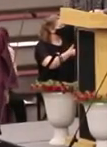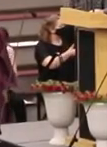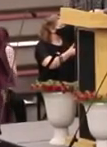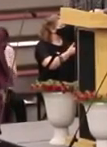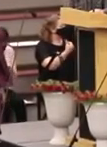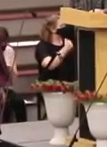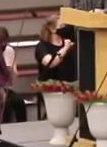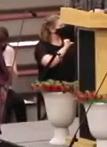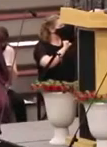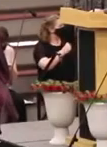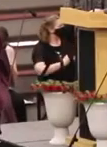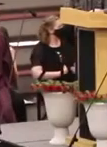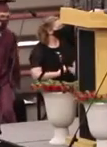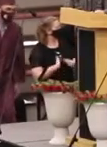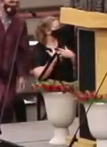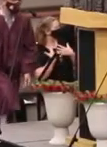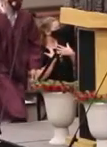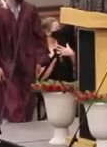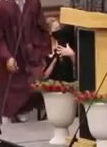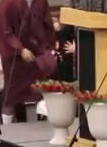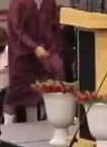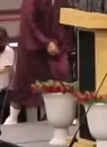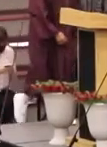Joshua Nell Carrasquillo.